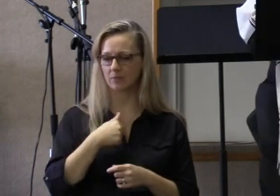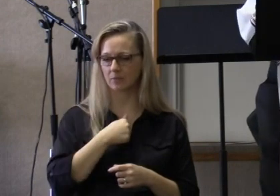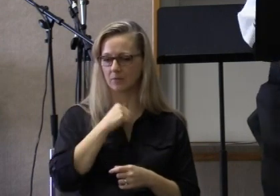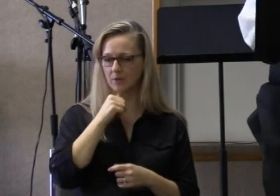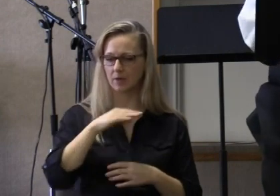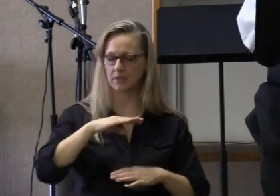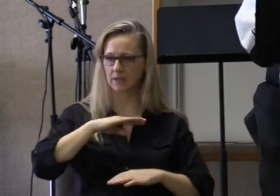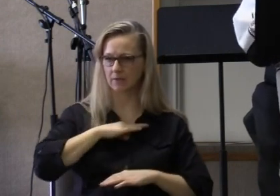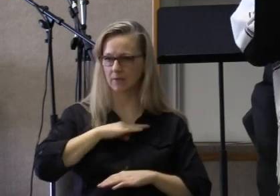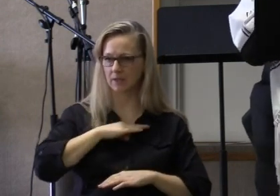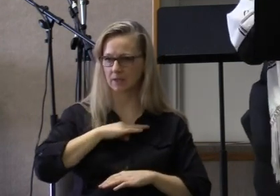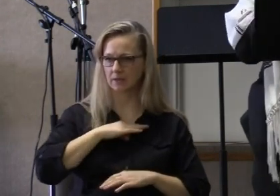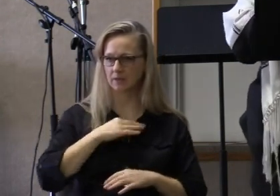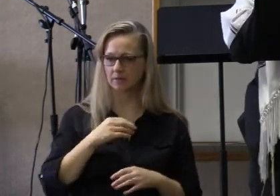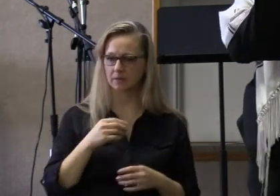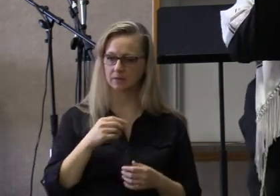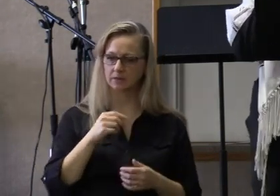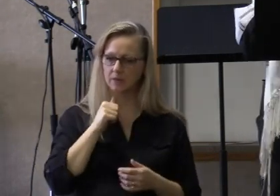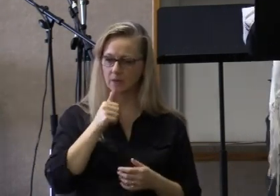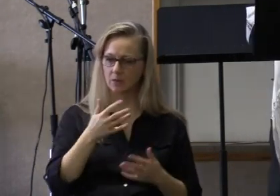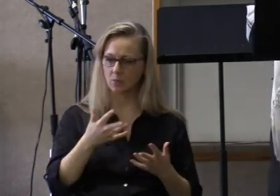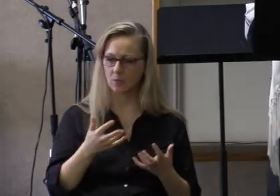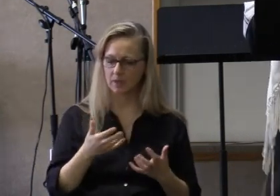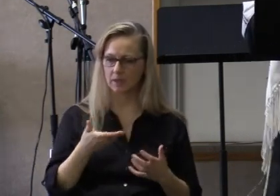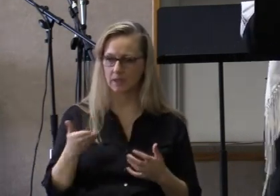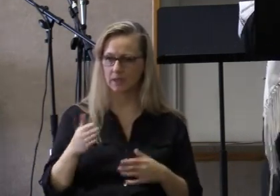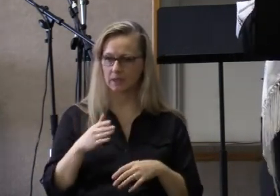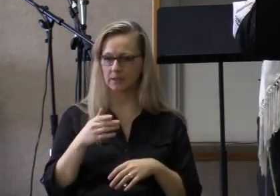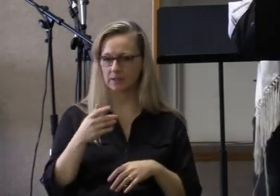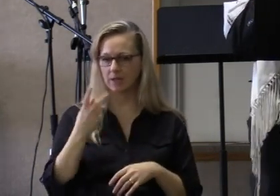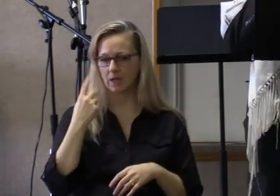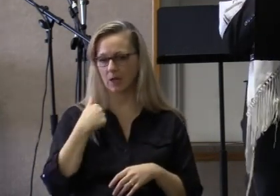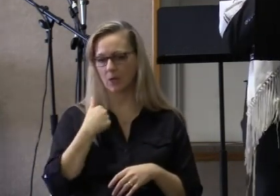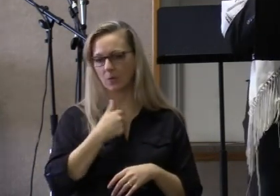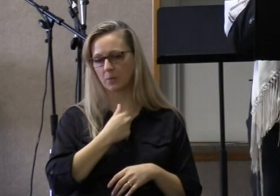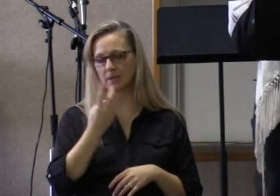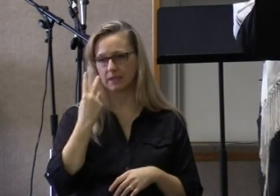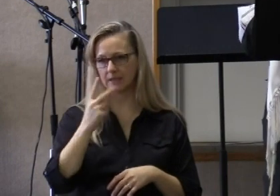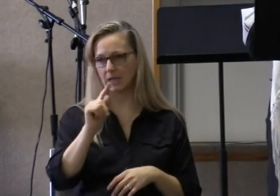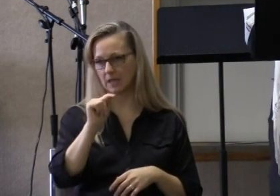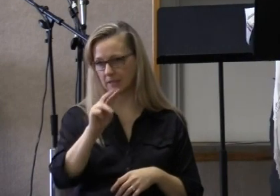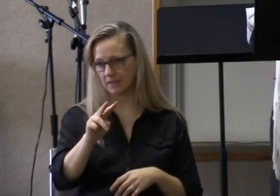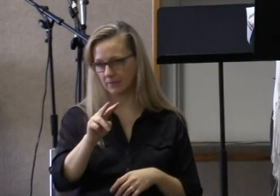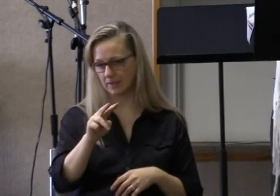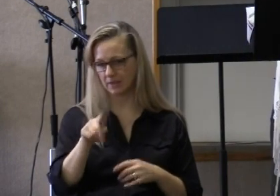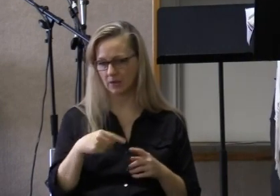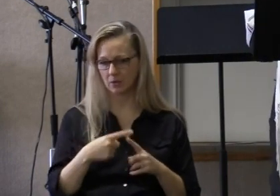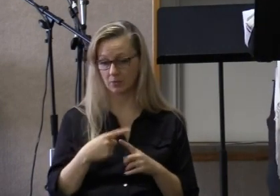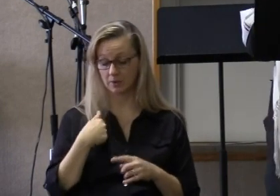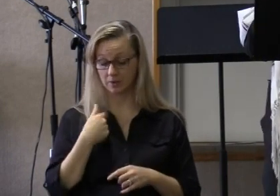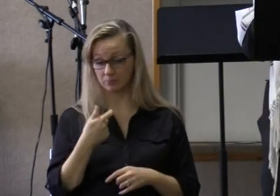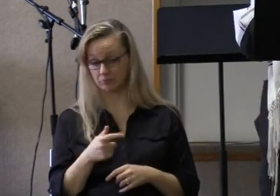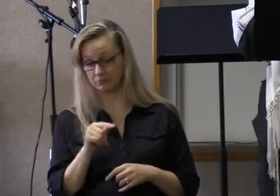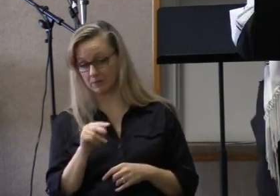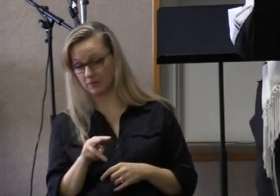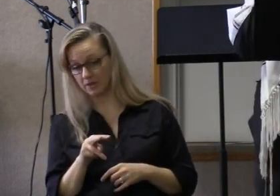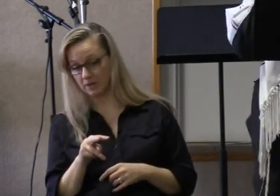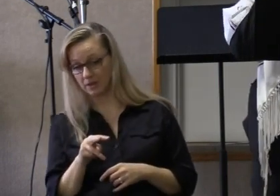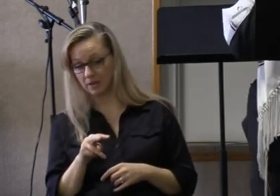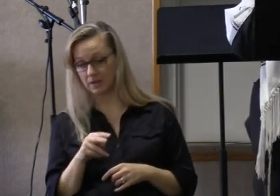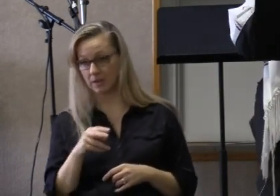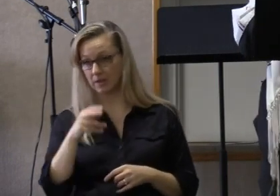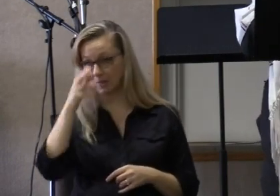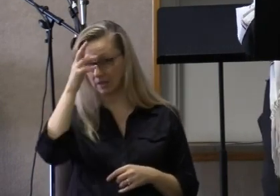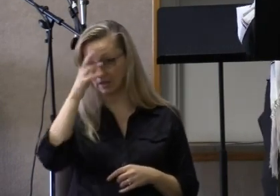life. Unwanted things on TV. When I'm watching my TV and the man comes on and tells me how white